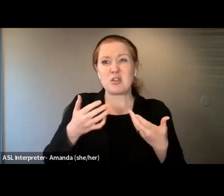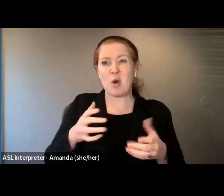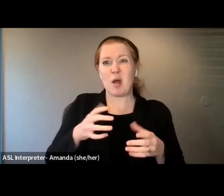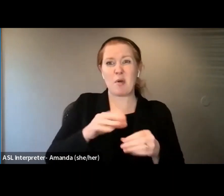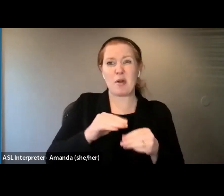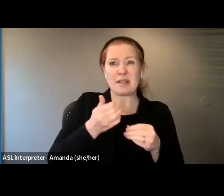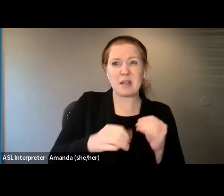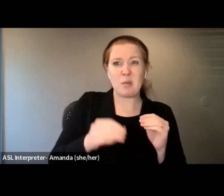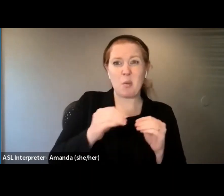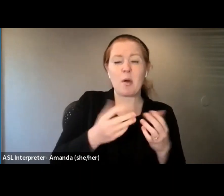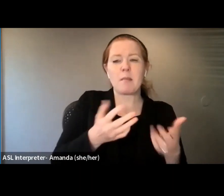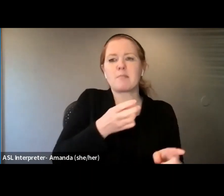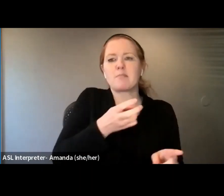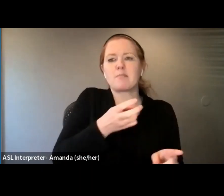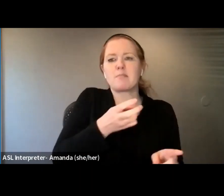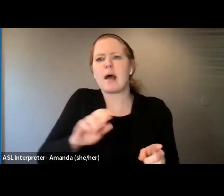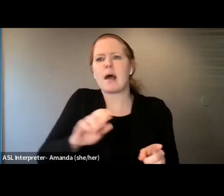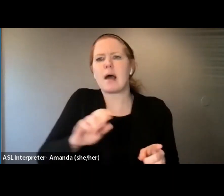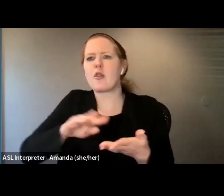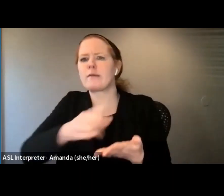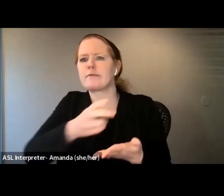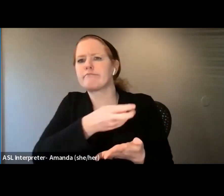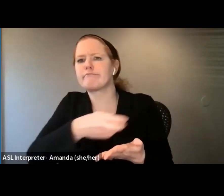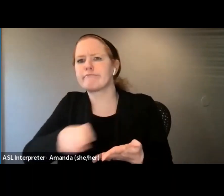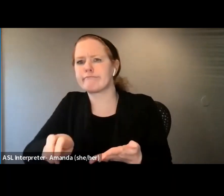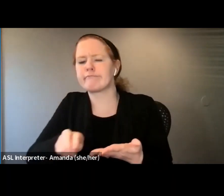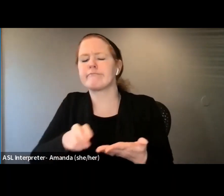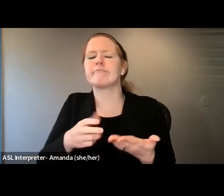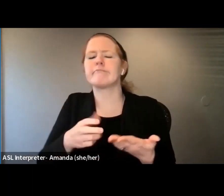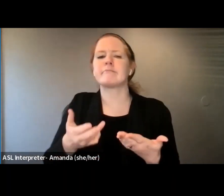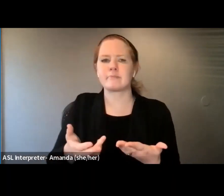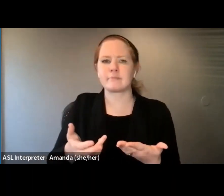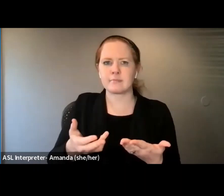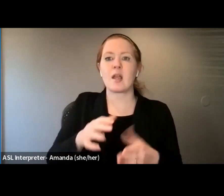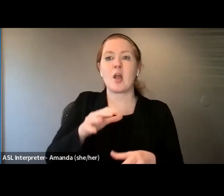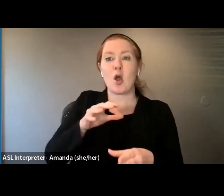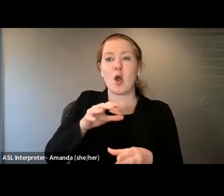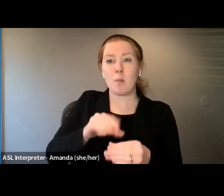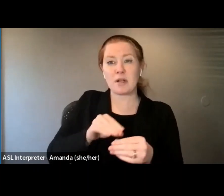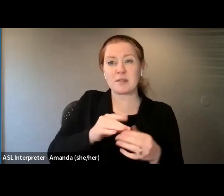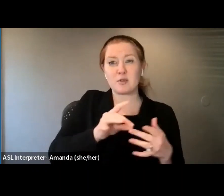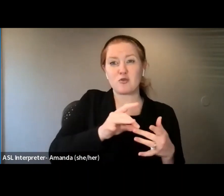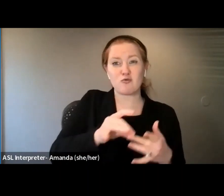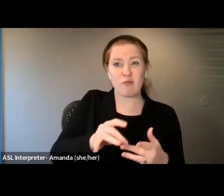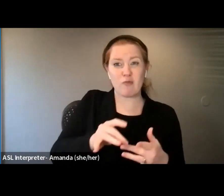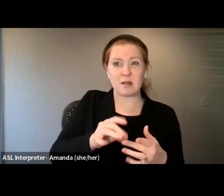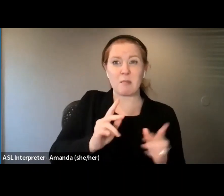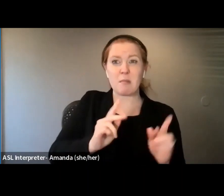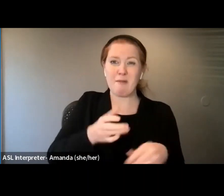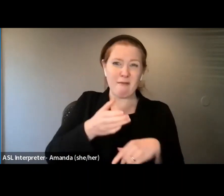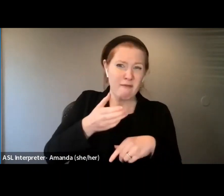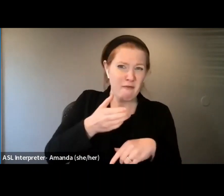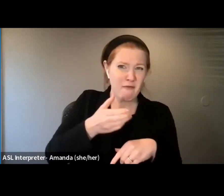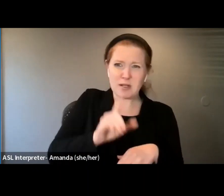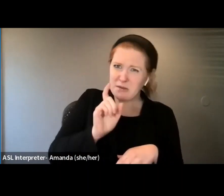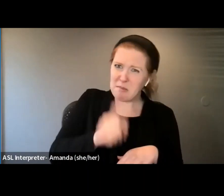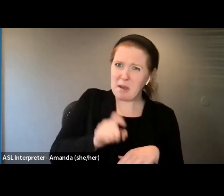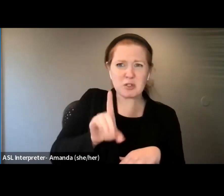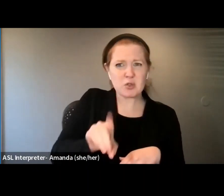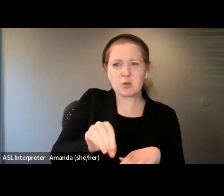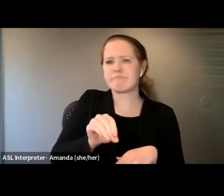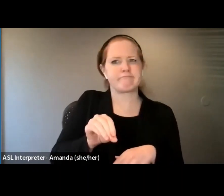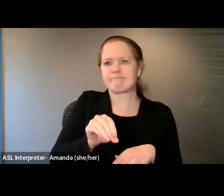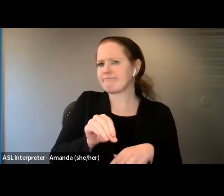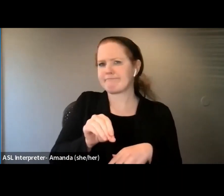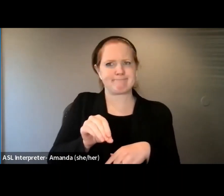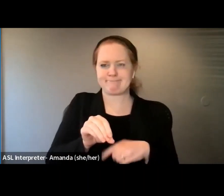get moved to a different waiver. But participant direction is never something that people are forced to participate in. And